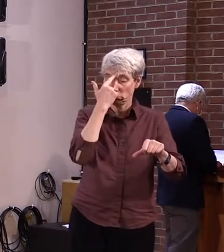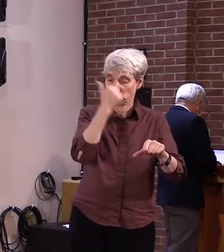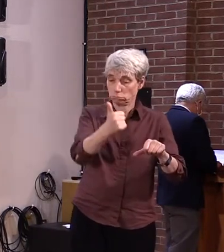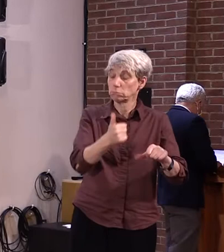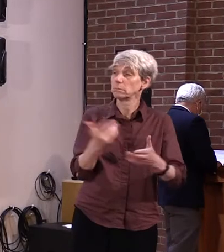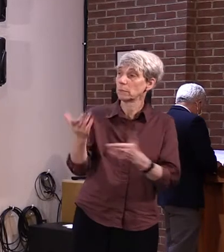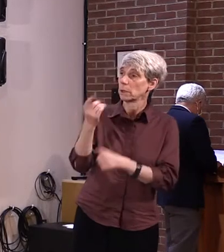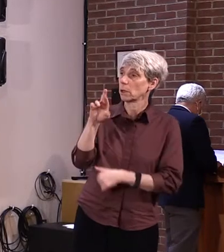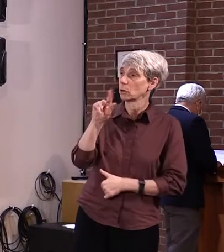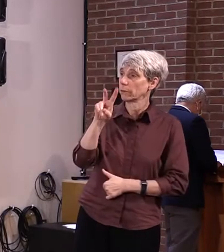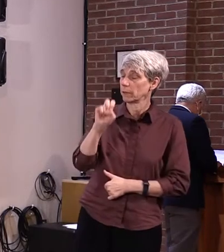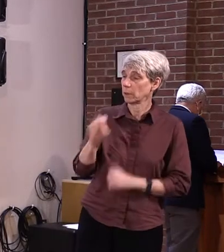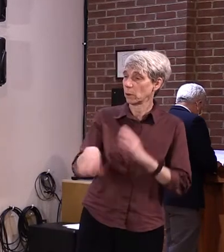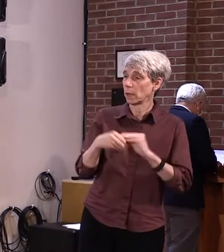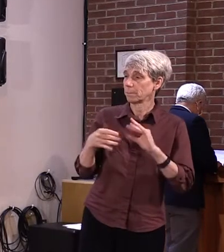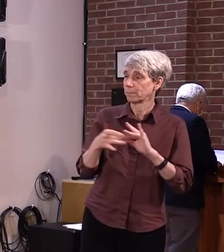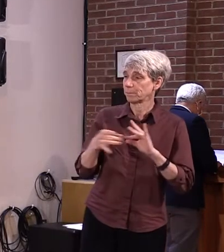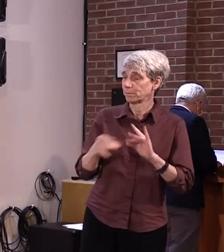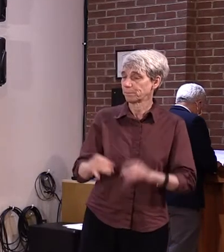Levine.